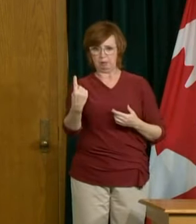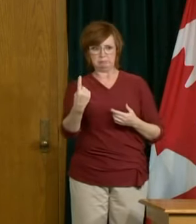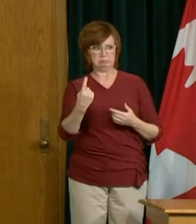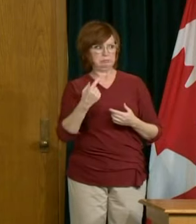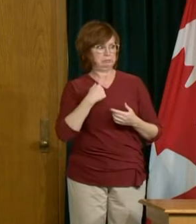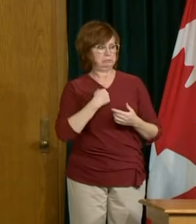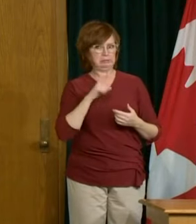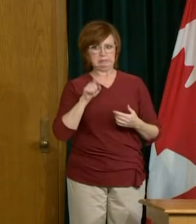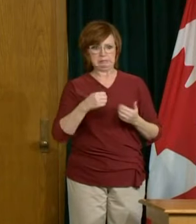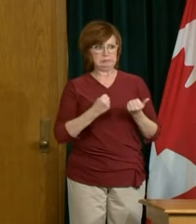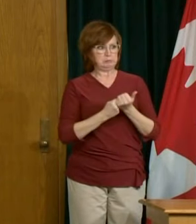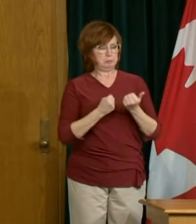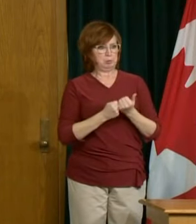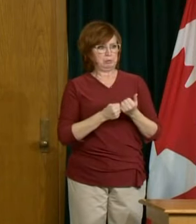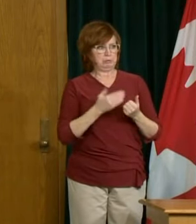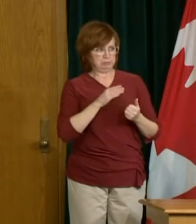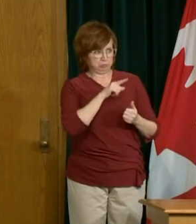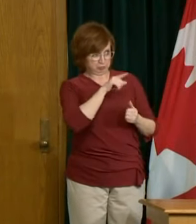exposure as well.